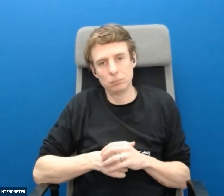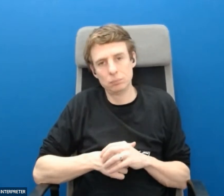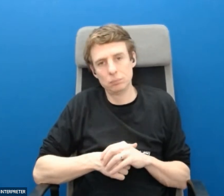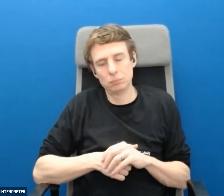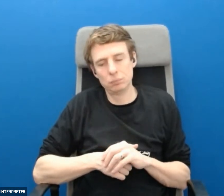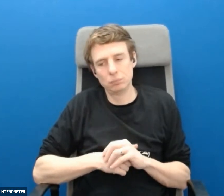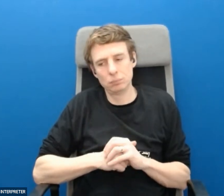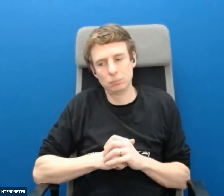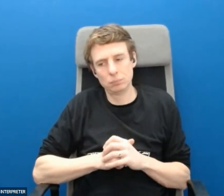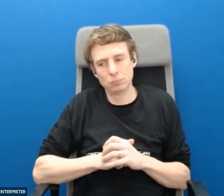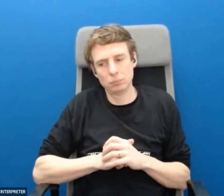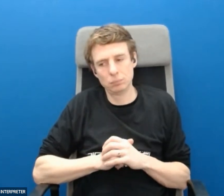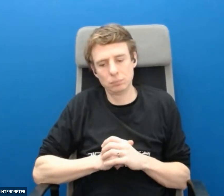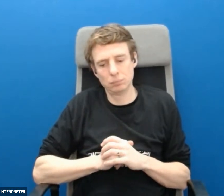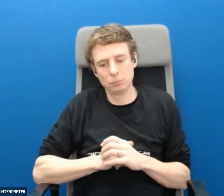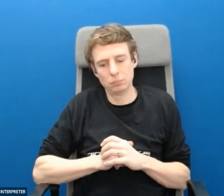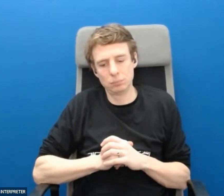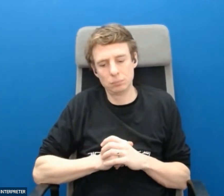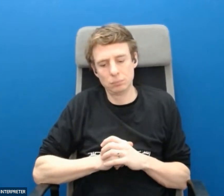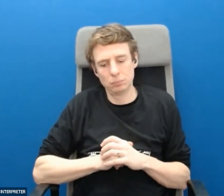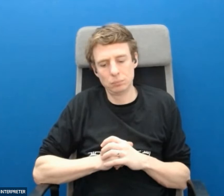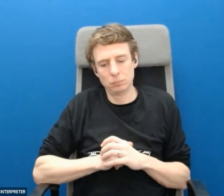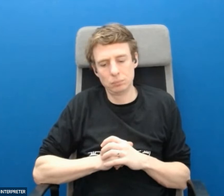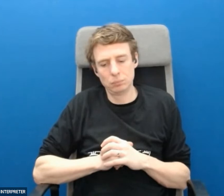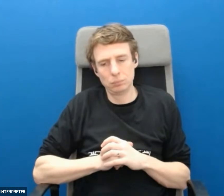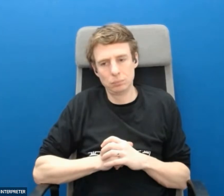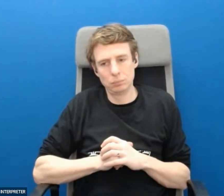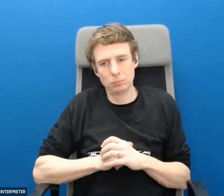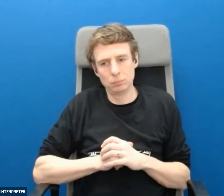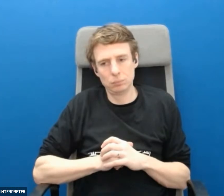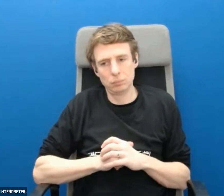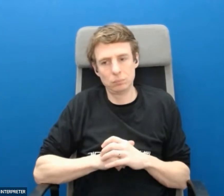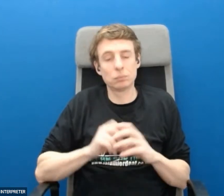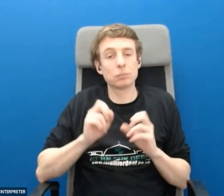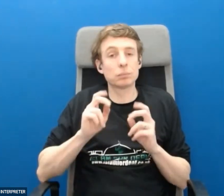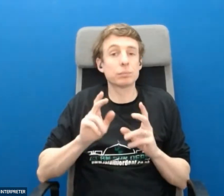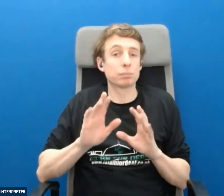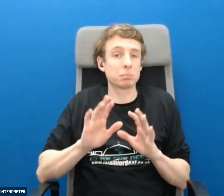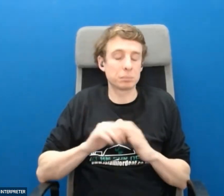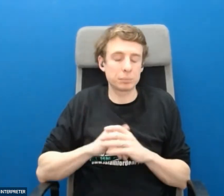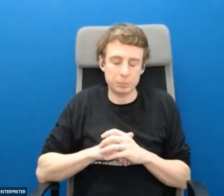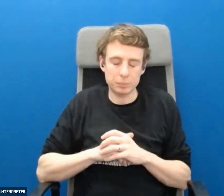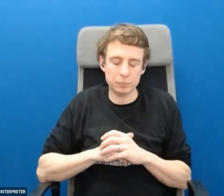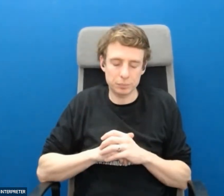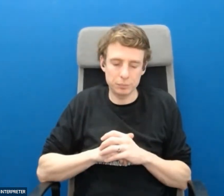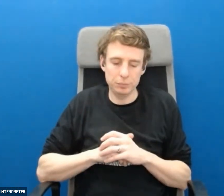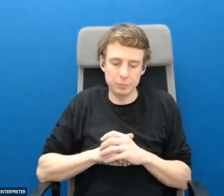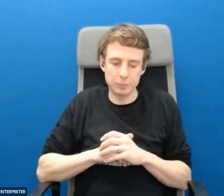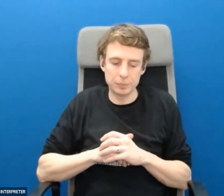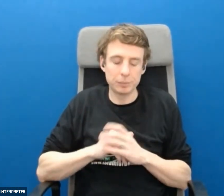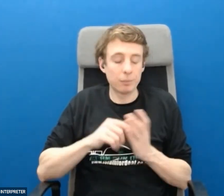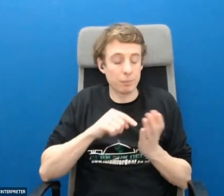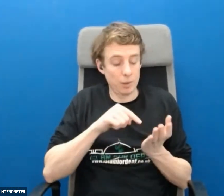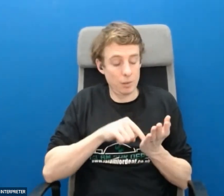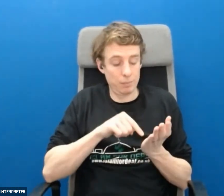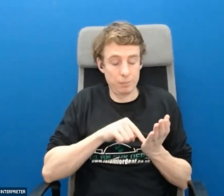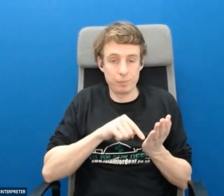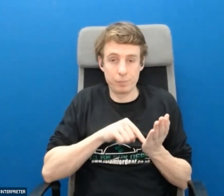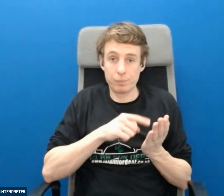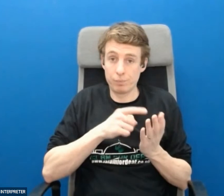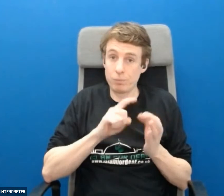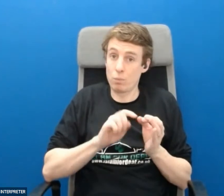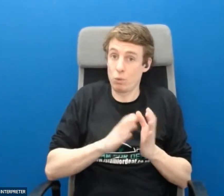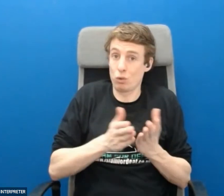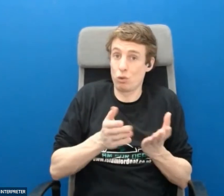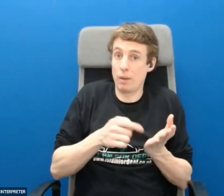Yeah, and here when Allah the Most High says, does not the creation and the